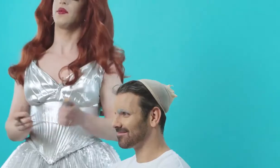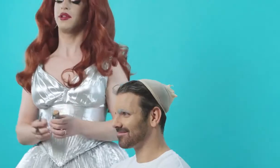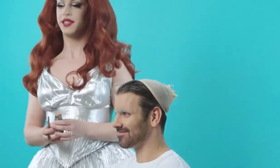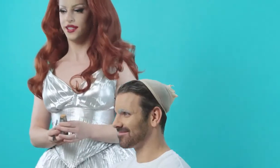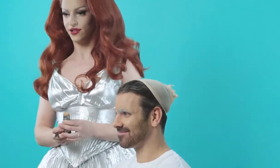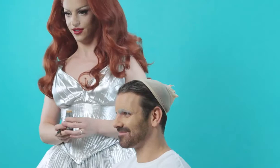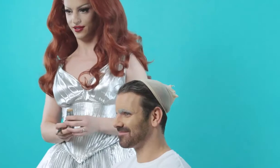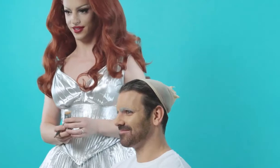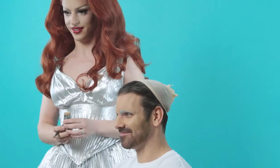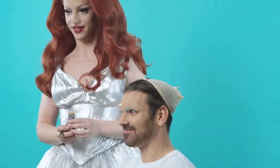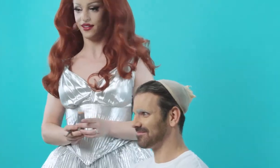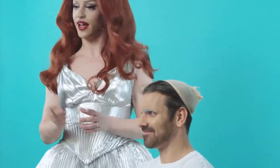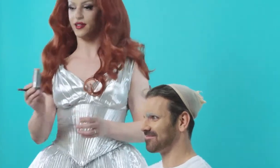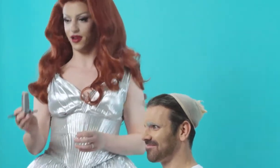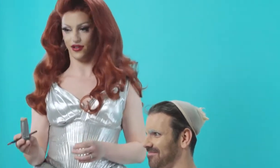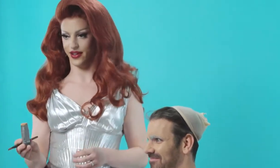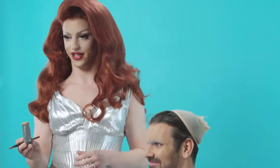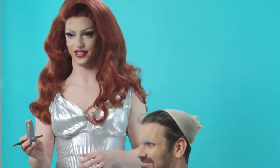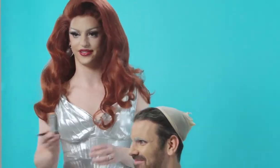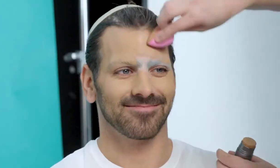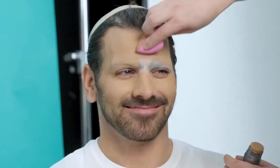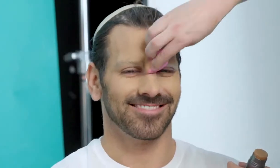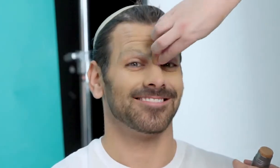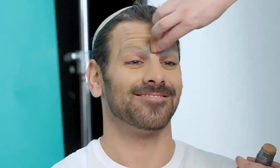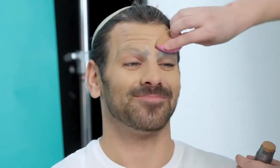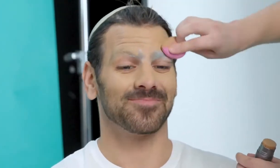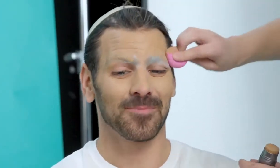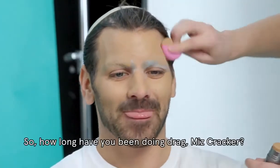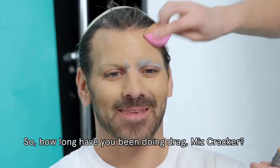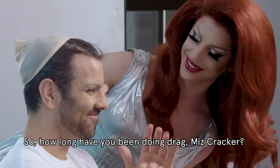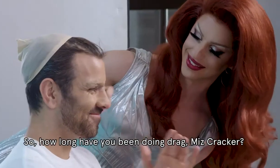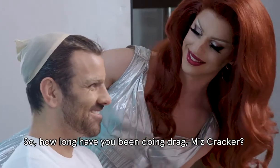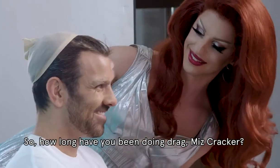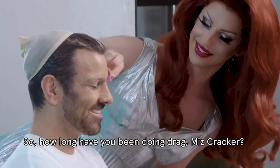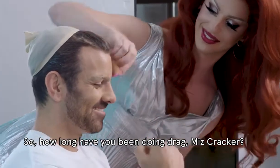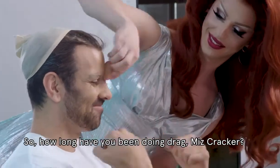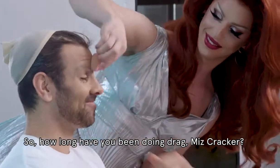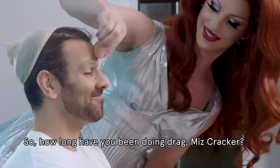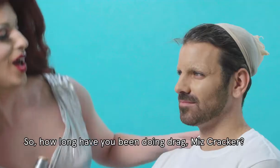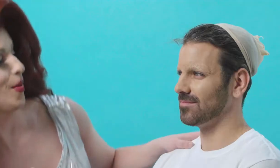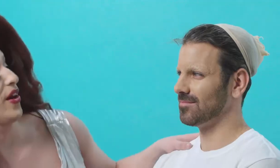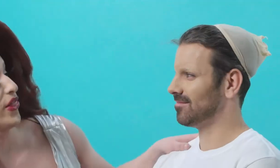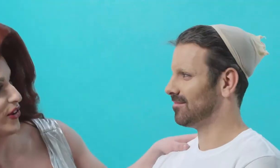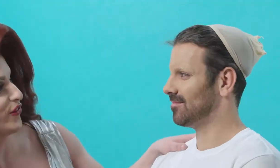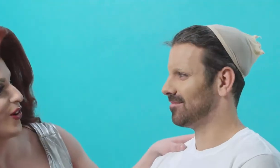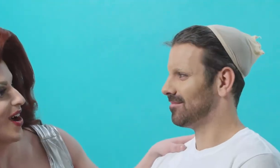I'm pleased to introduce the Nyle DiMarco Foundation. So how long have you been doing drag, Ms. Cracker? About 34